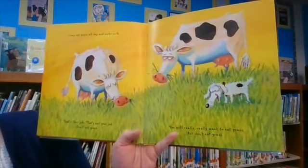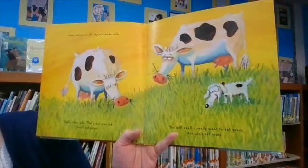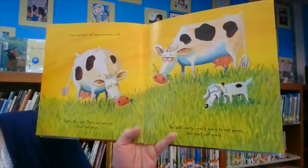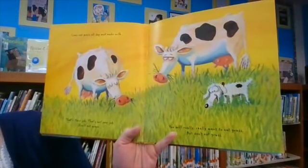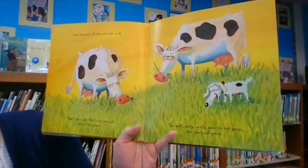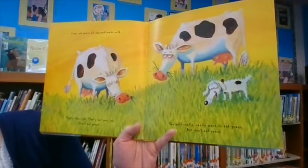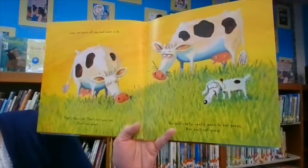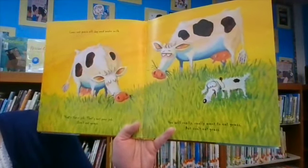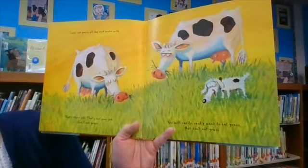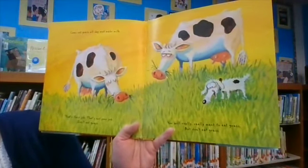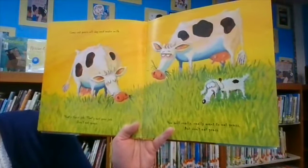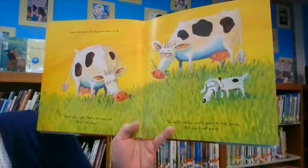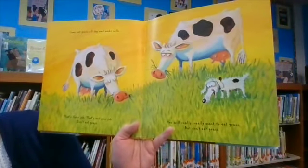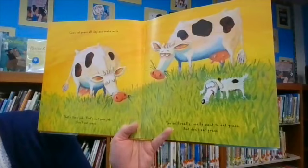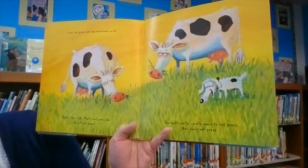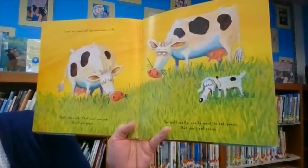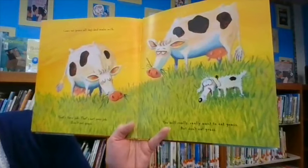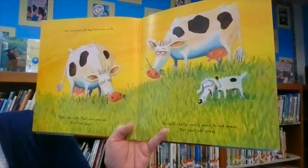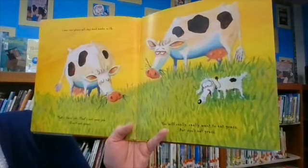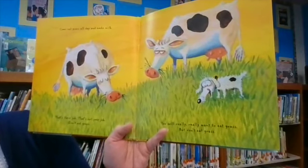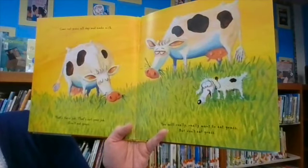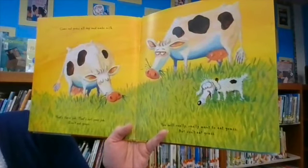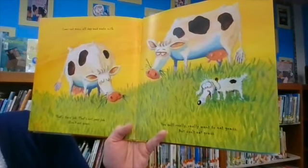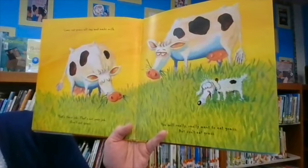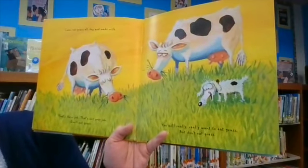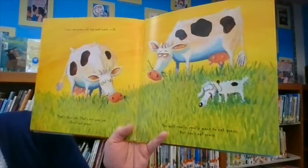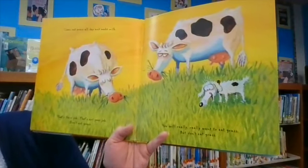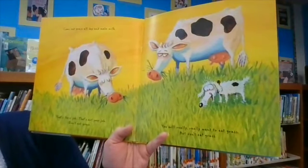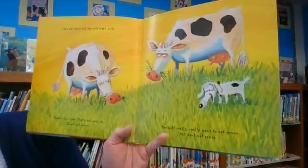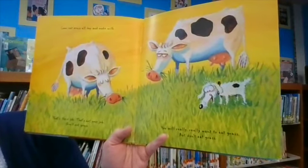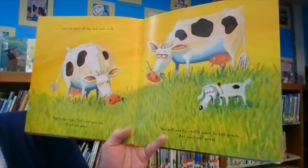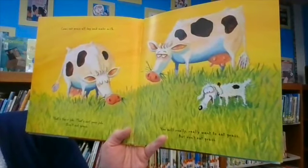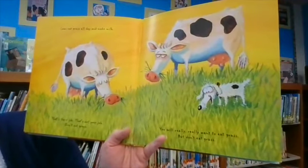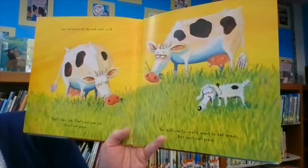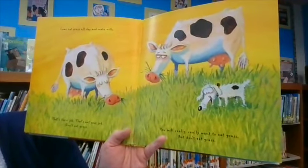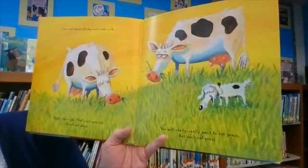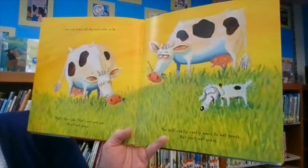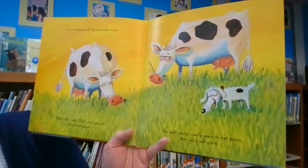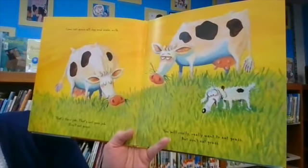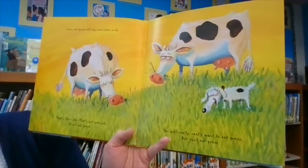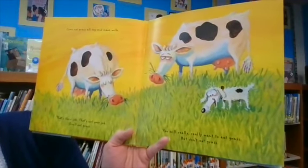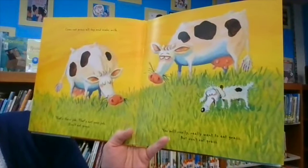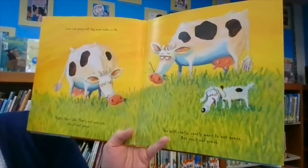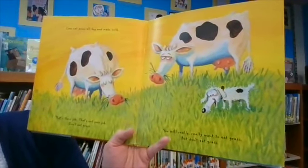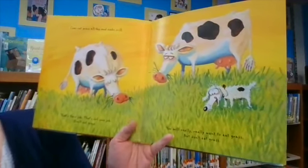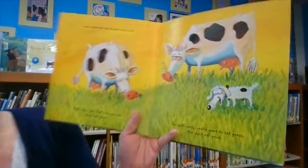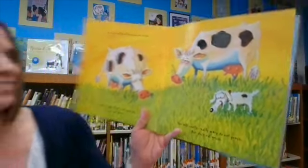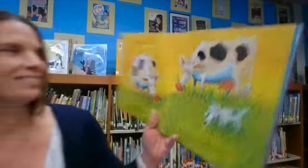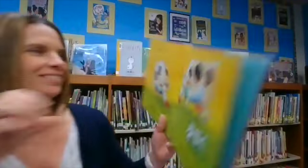grass. You will really, really want to eat grass, but don't eat grass.